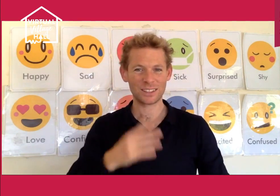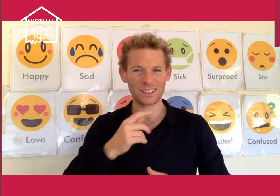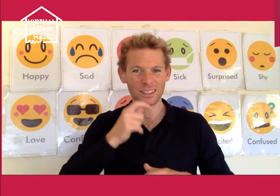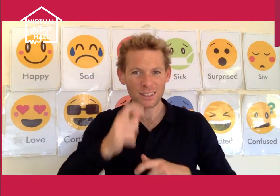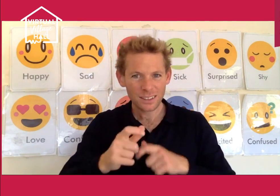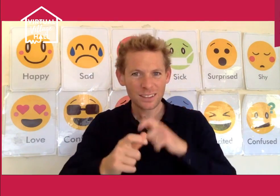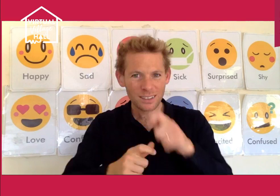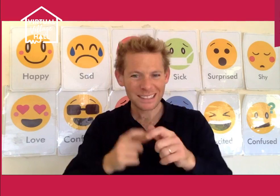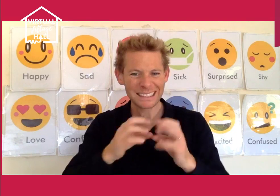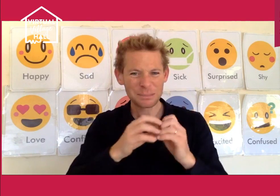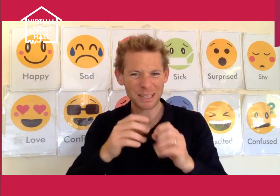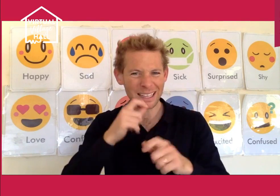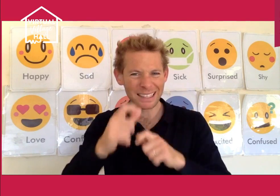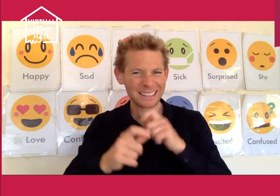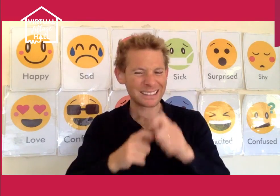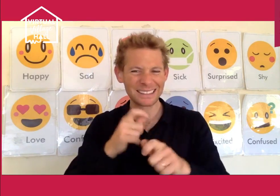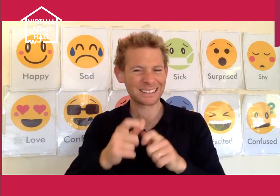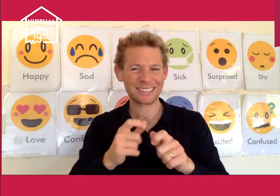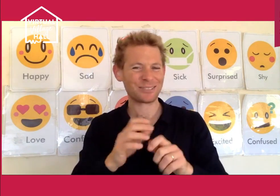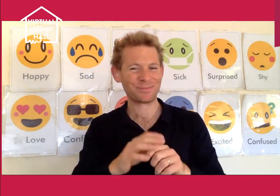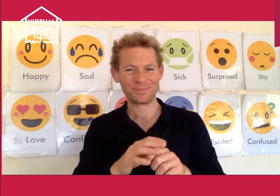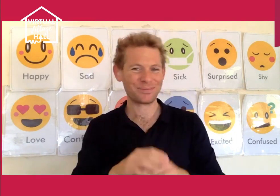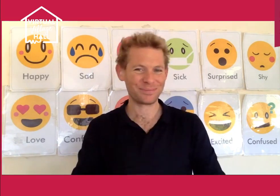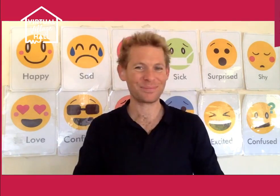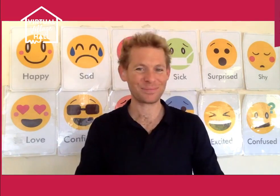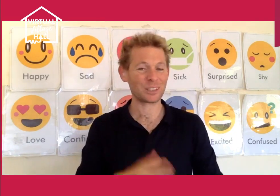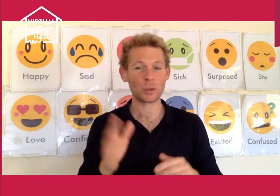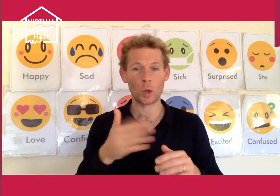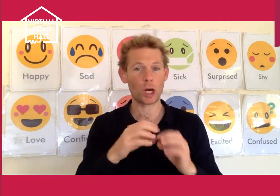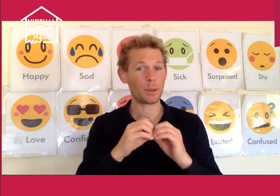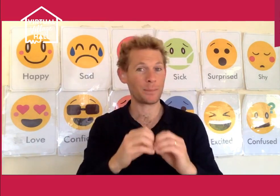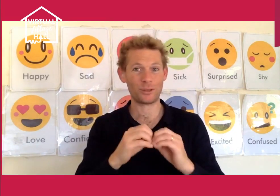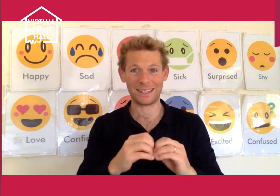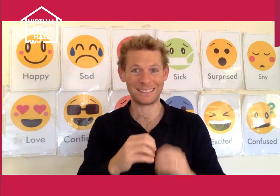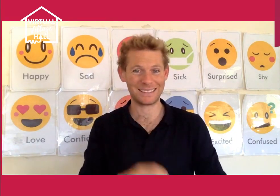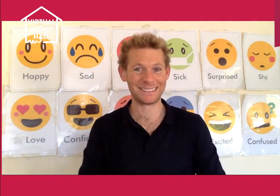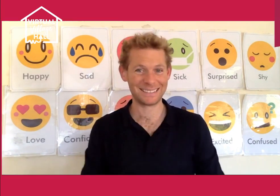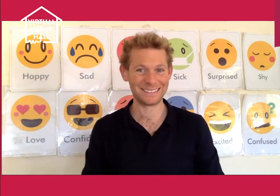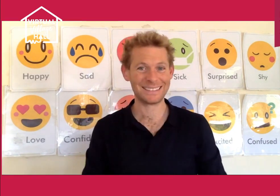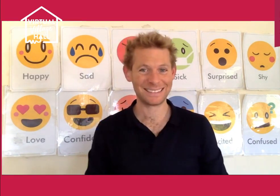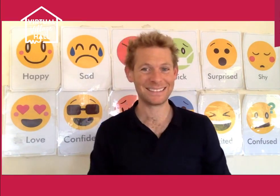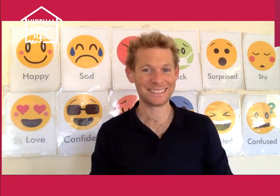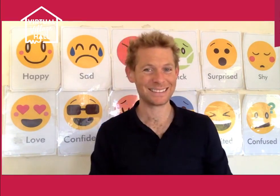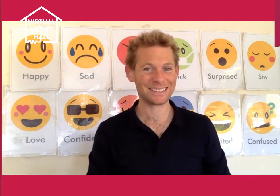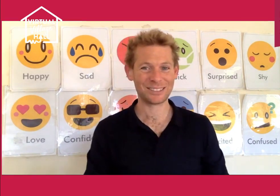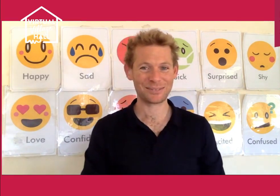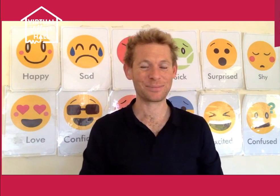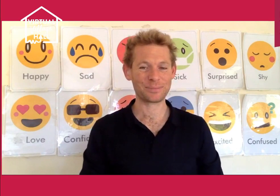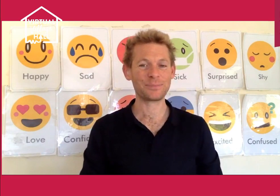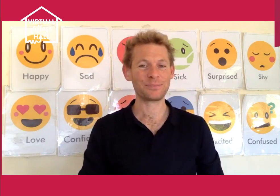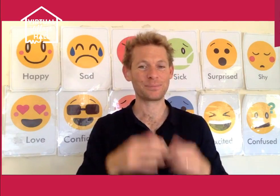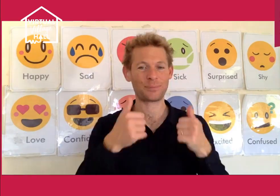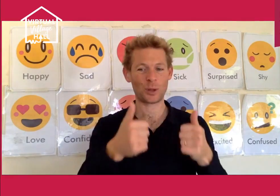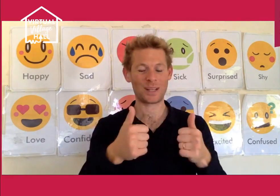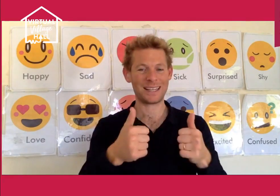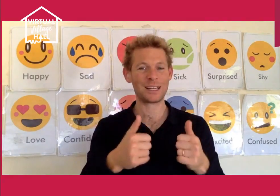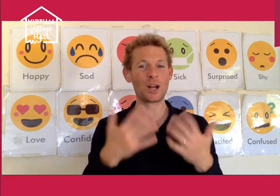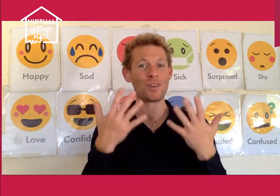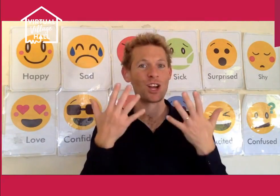having a nice voice. You don't say, "Hello, my name is ANT." But it'll come naturally with